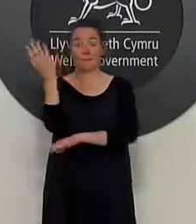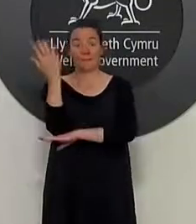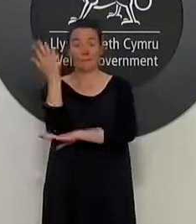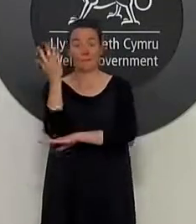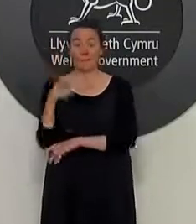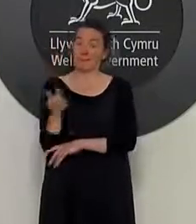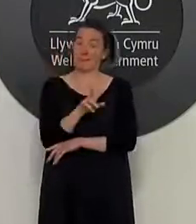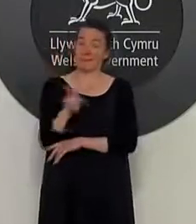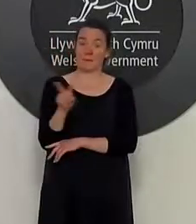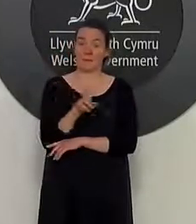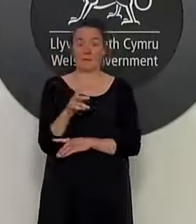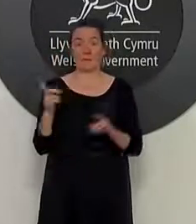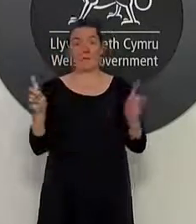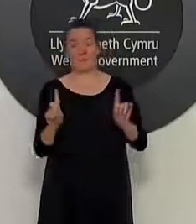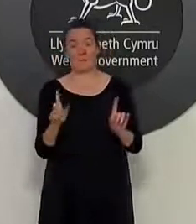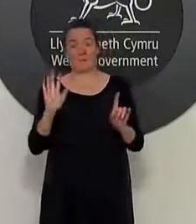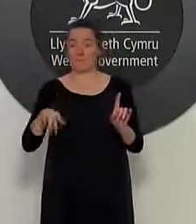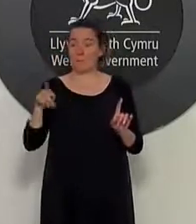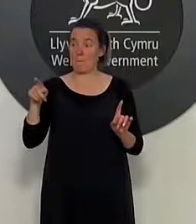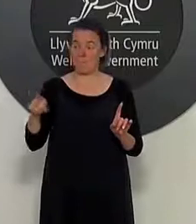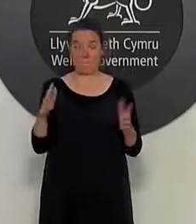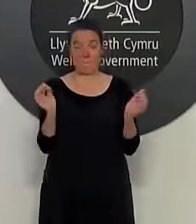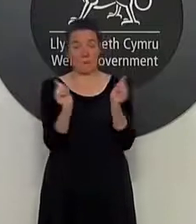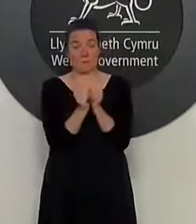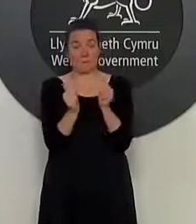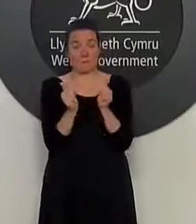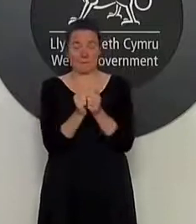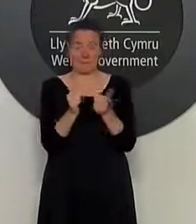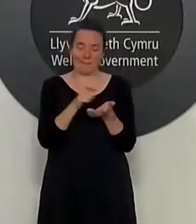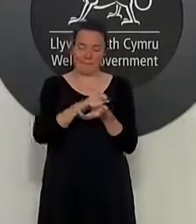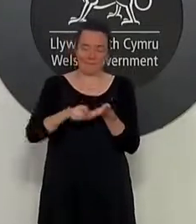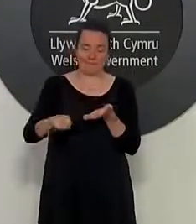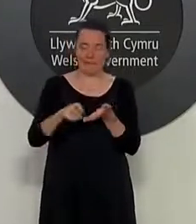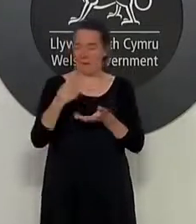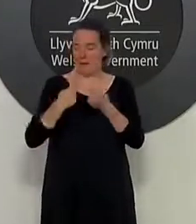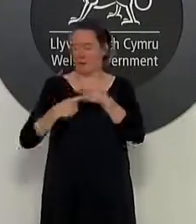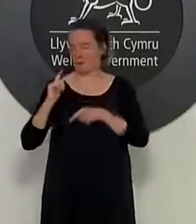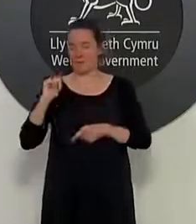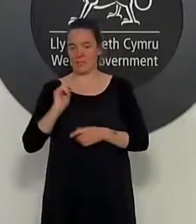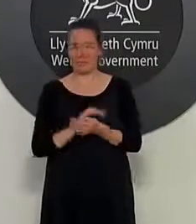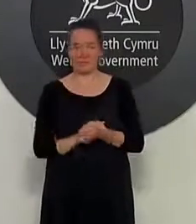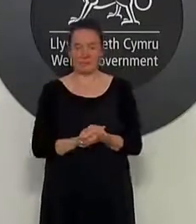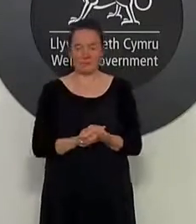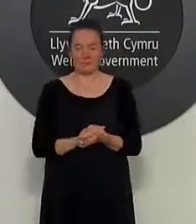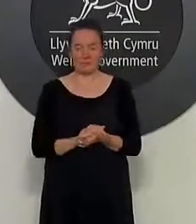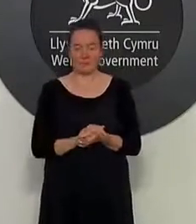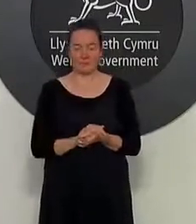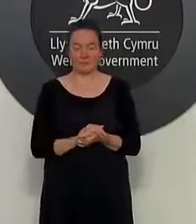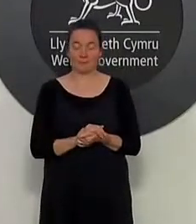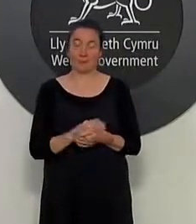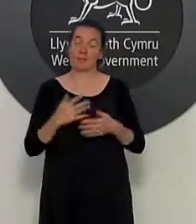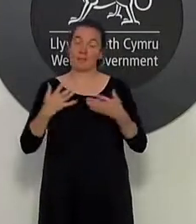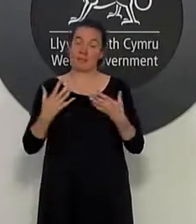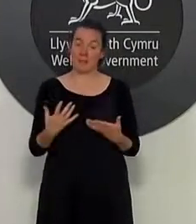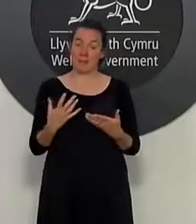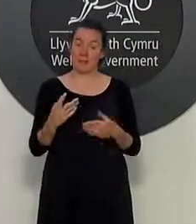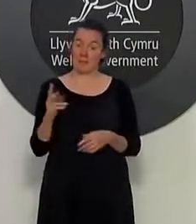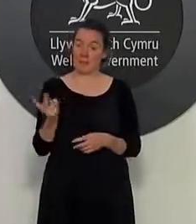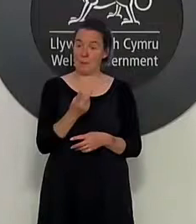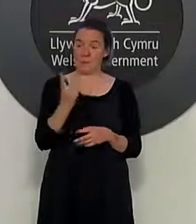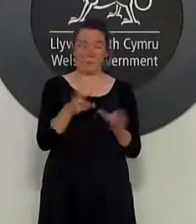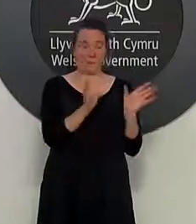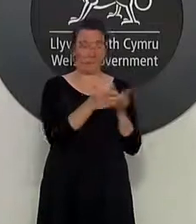the cooperation agreement at the end of last year. Today, we will be offering an update on